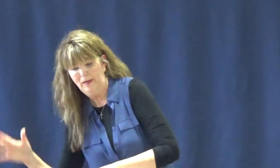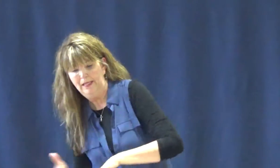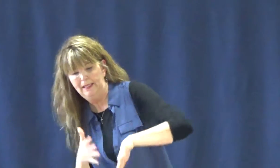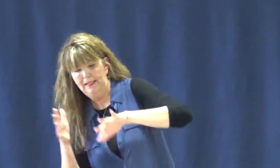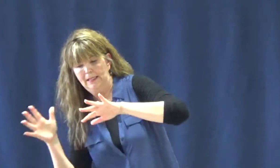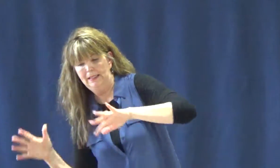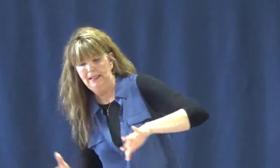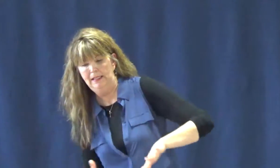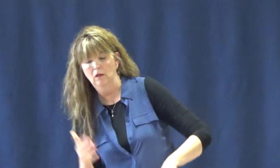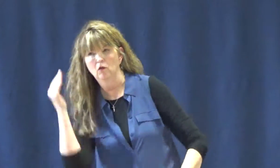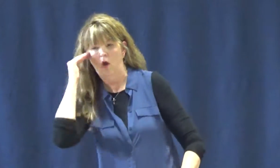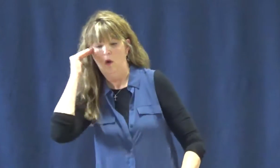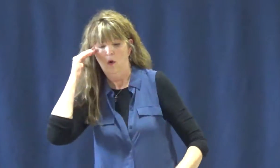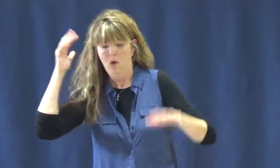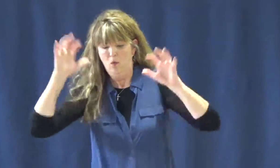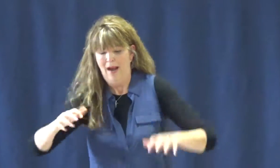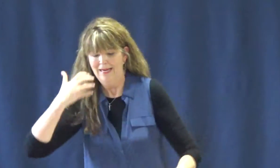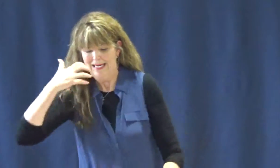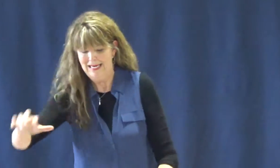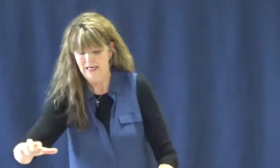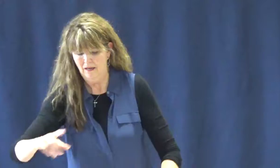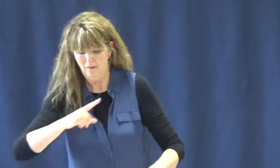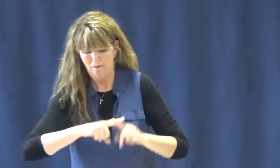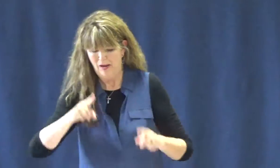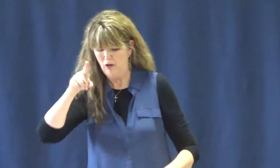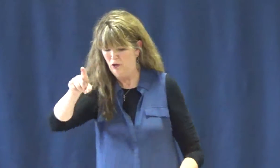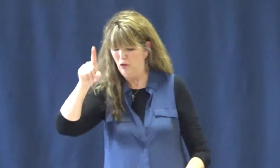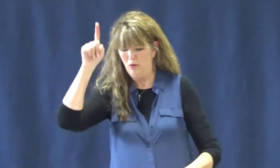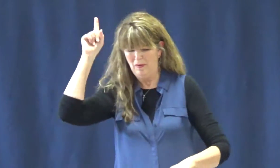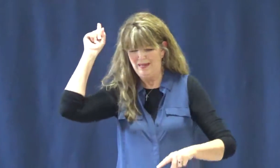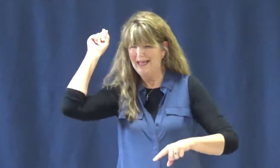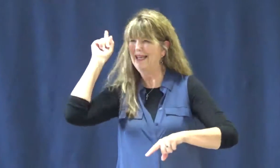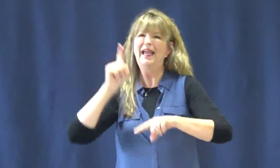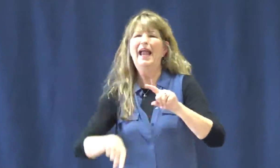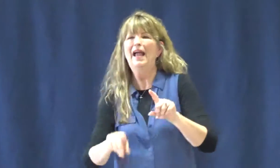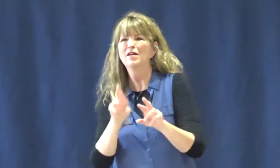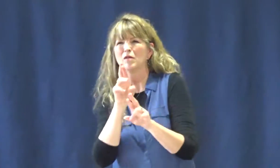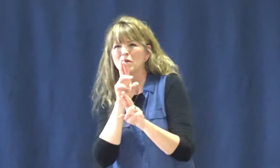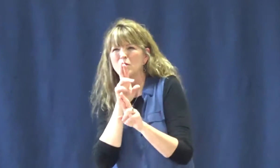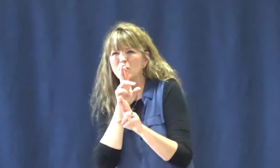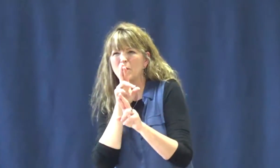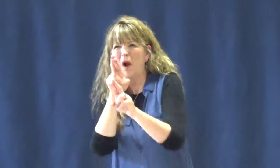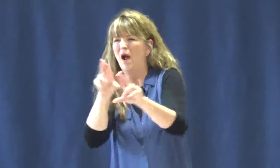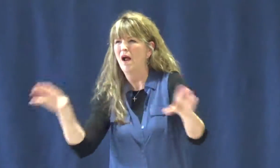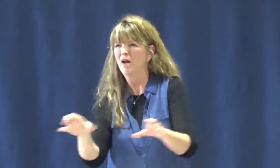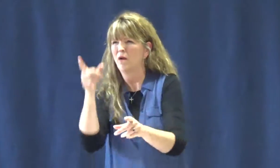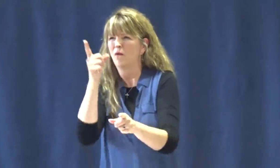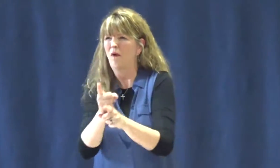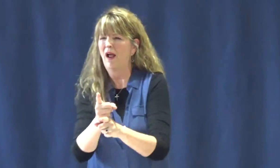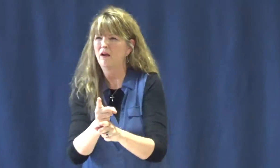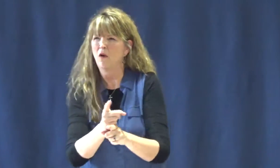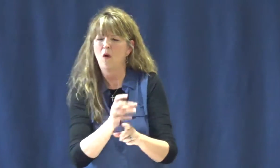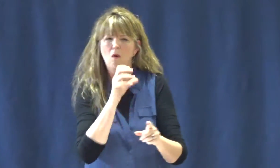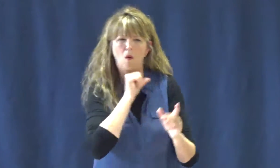and the winds from the south and prepare for the upcoming rain and heat, but you cannot and do